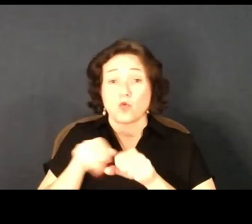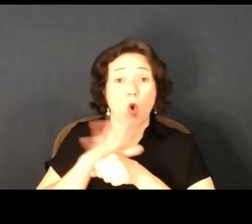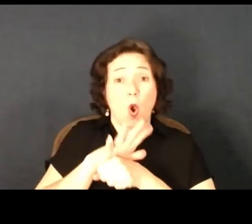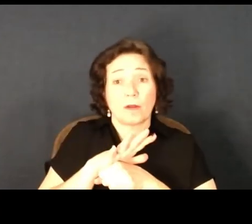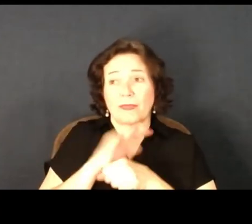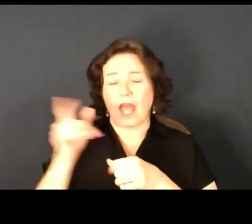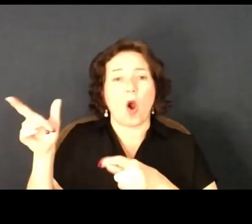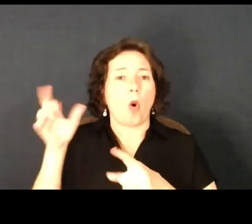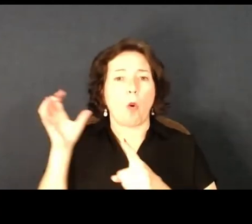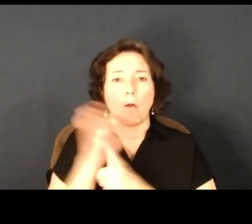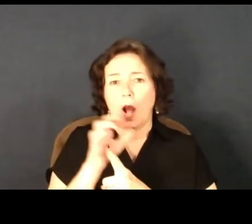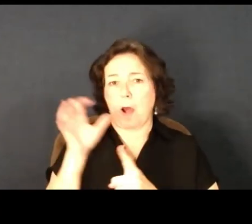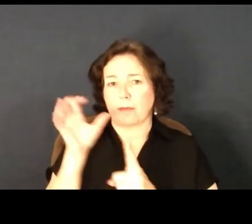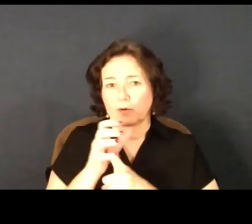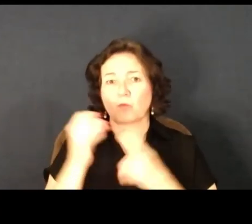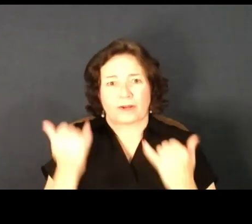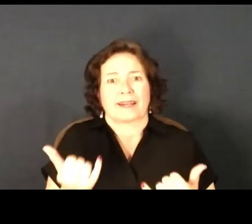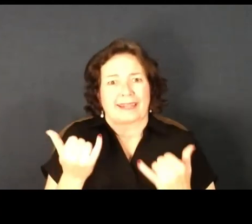a popular place.